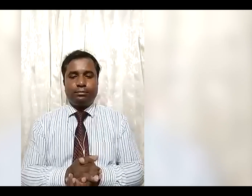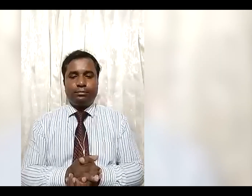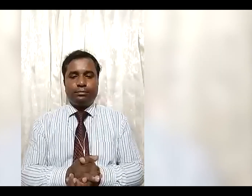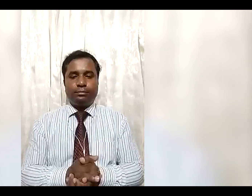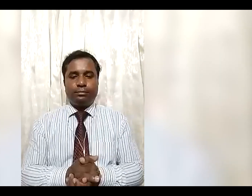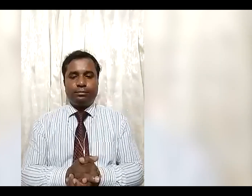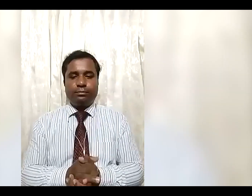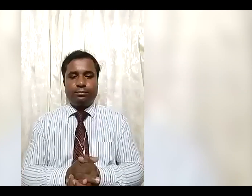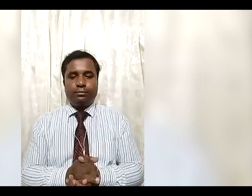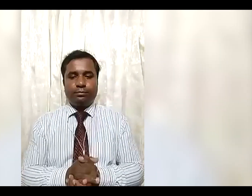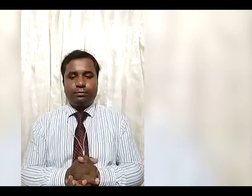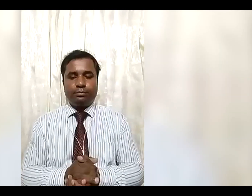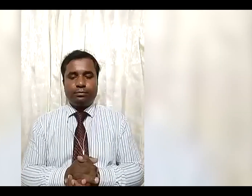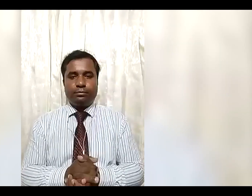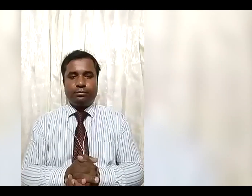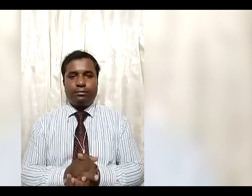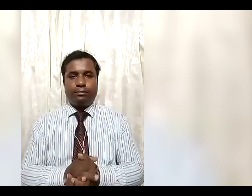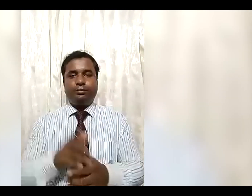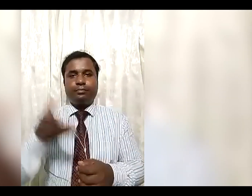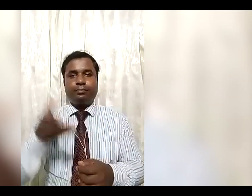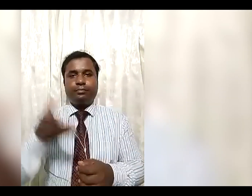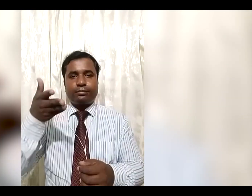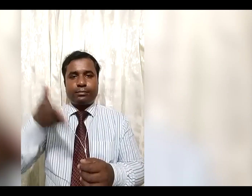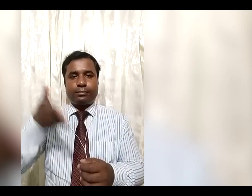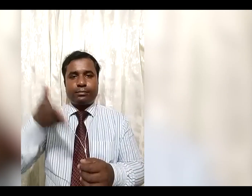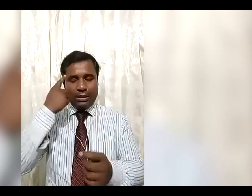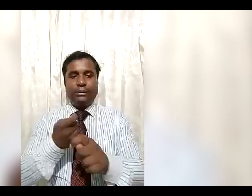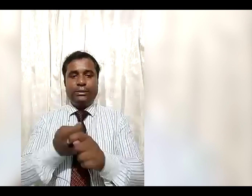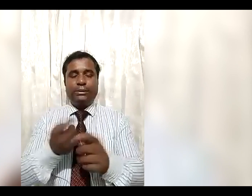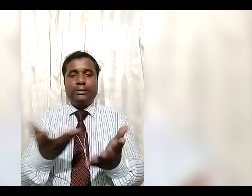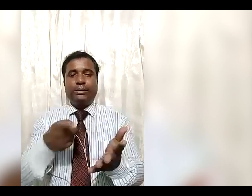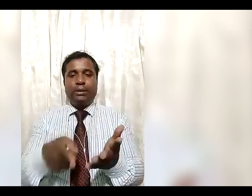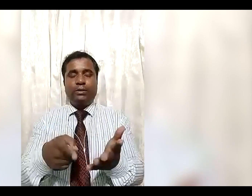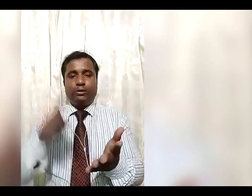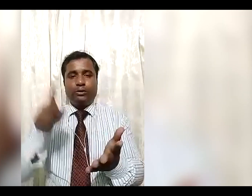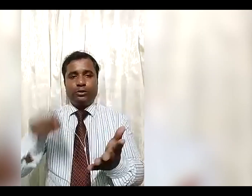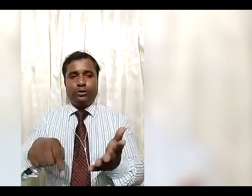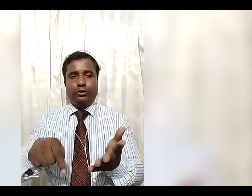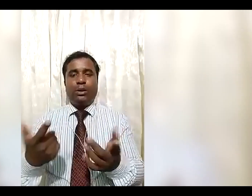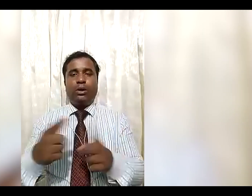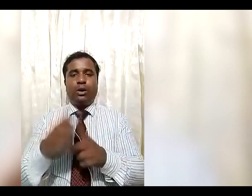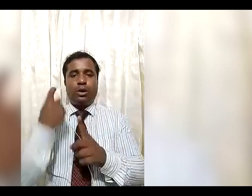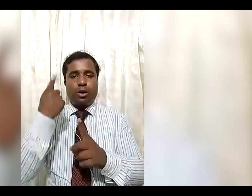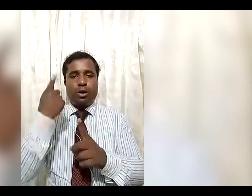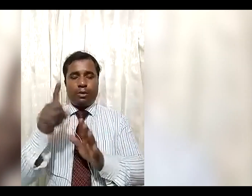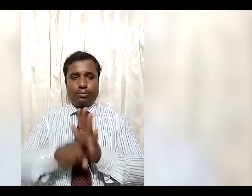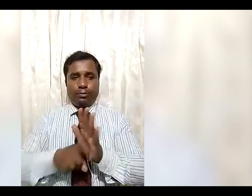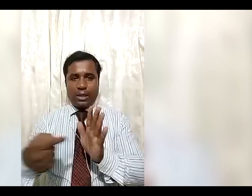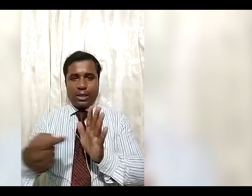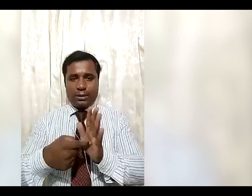And today we see all those civil rights as basic fundamental freedoms.